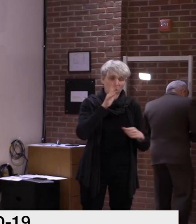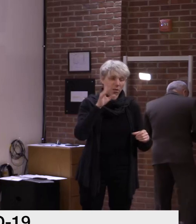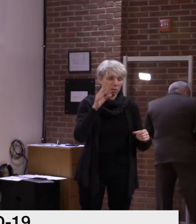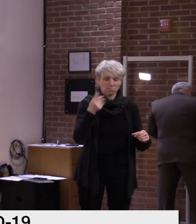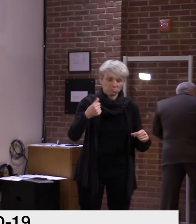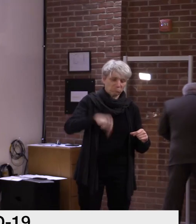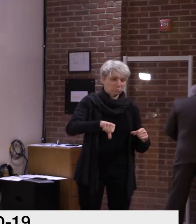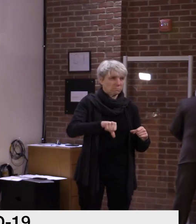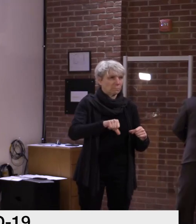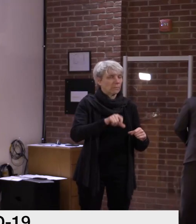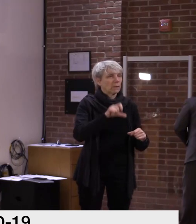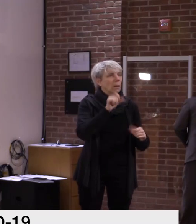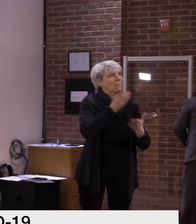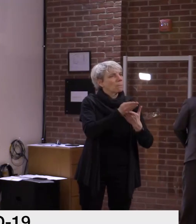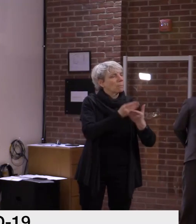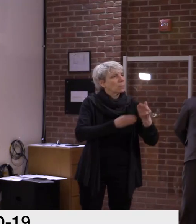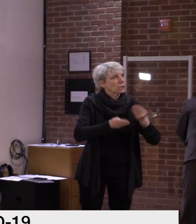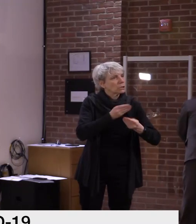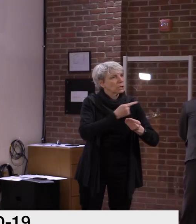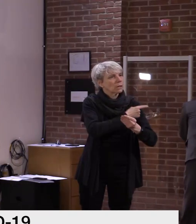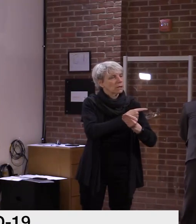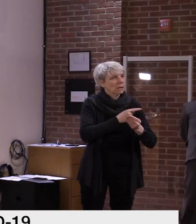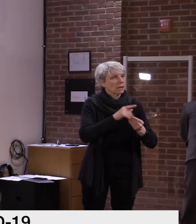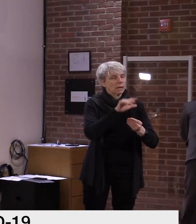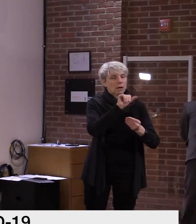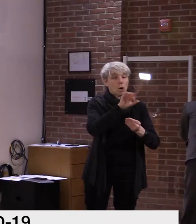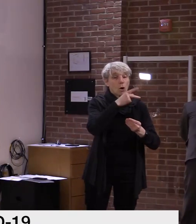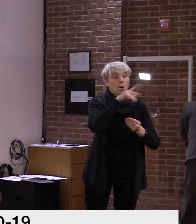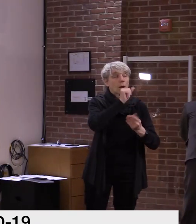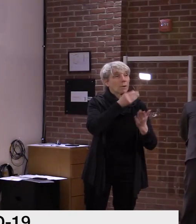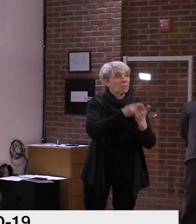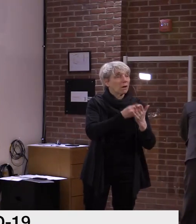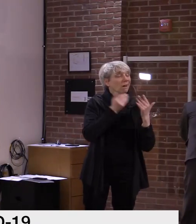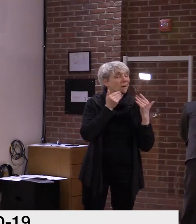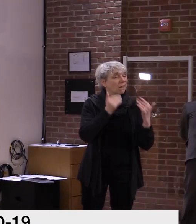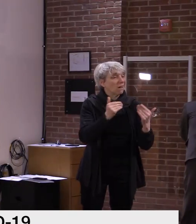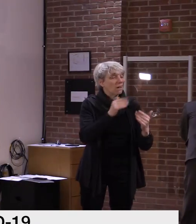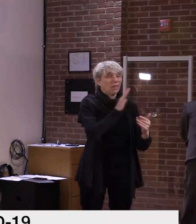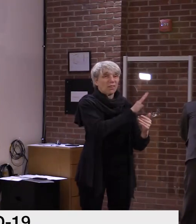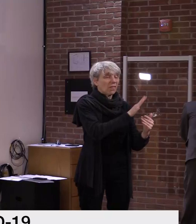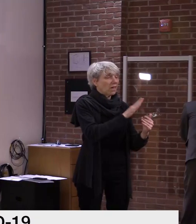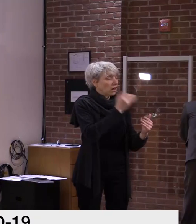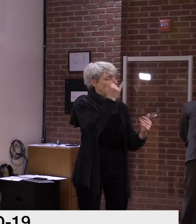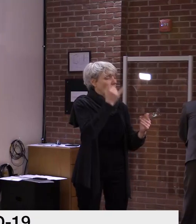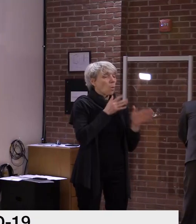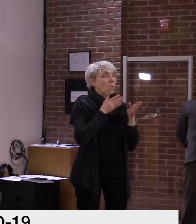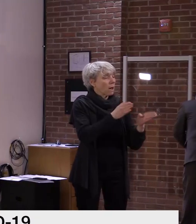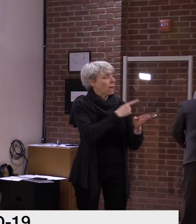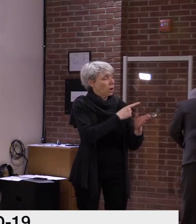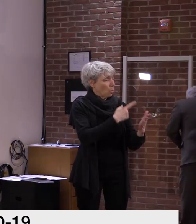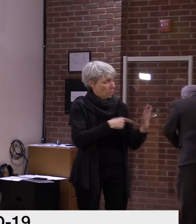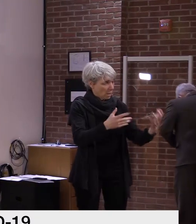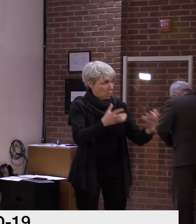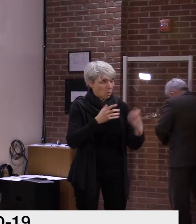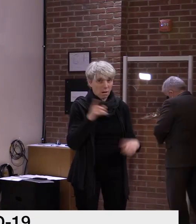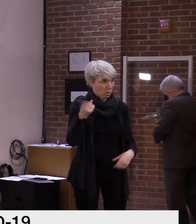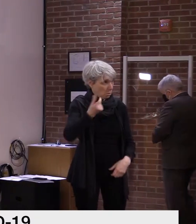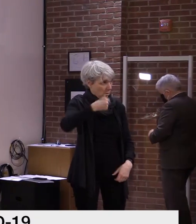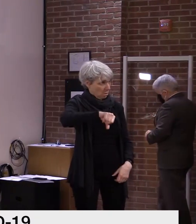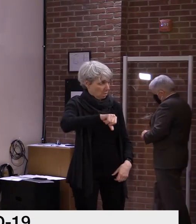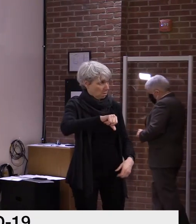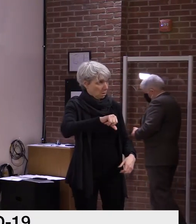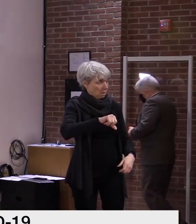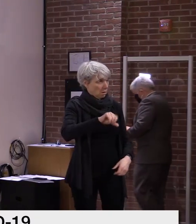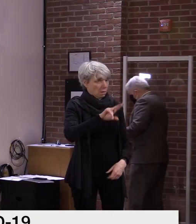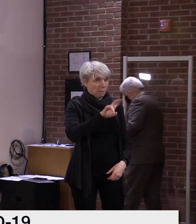as is and the allocation of the ARPA funds goes forward. Is that any movement on that end? Yeah,